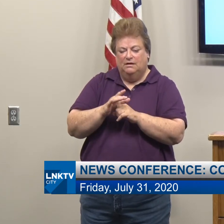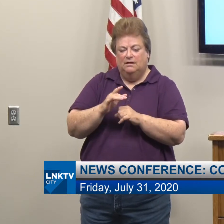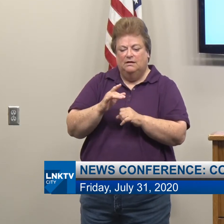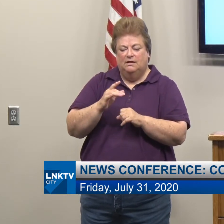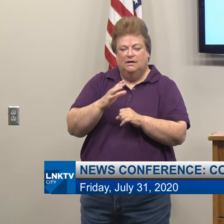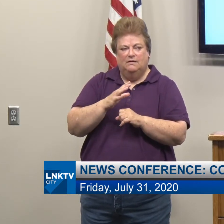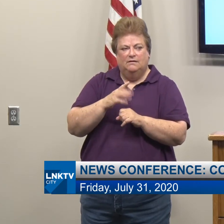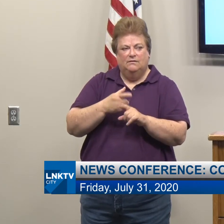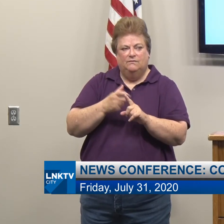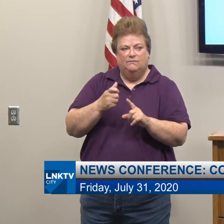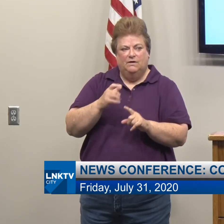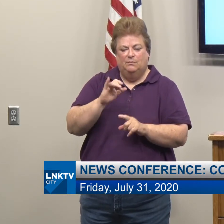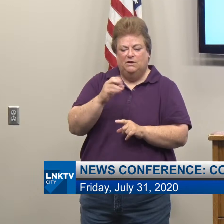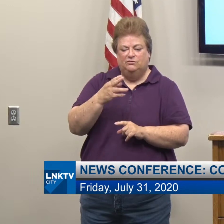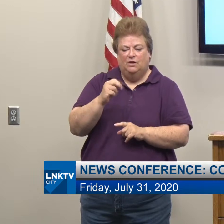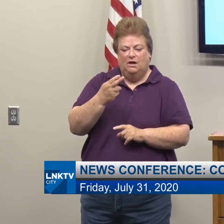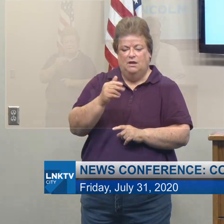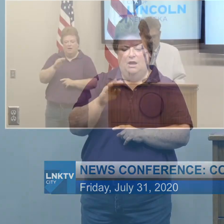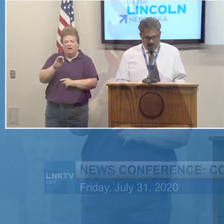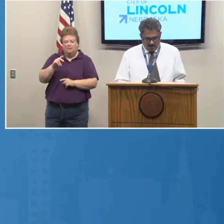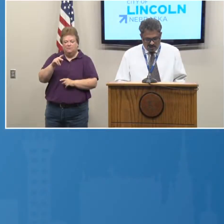recommendations from Johns Hopkins,